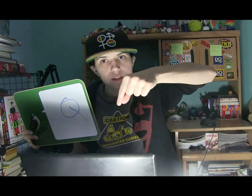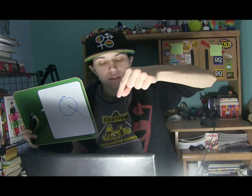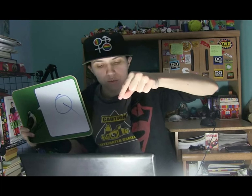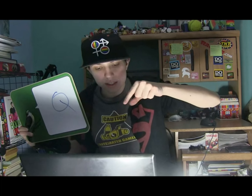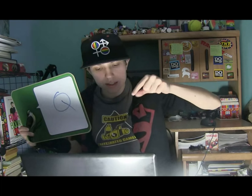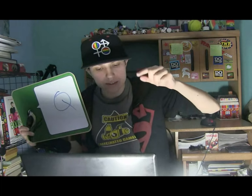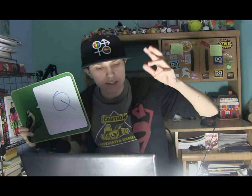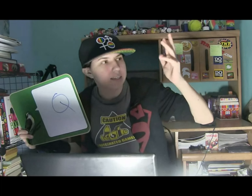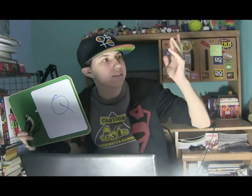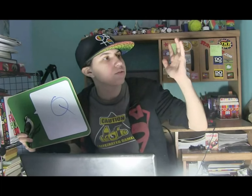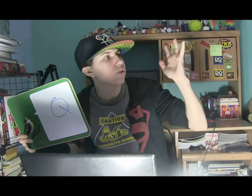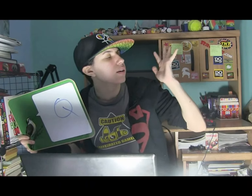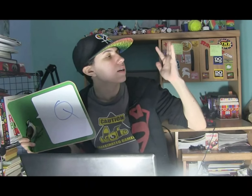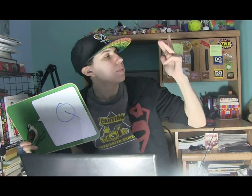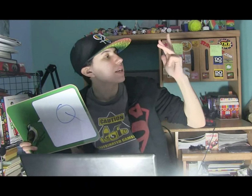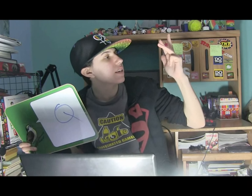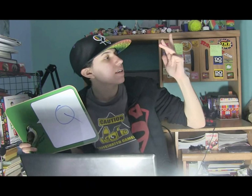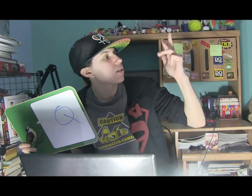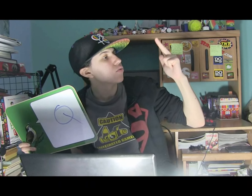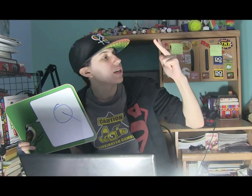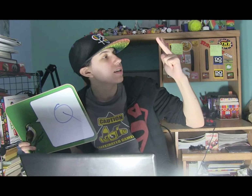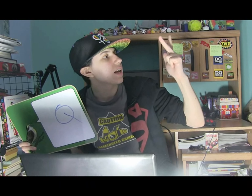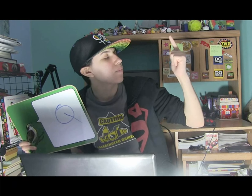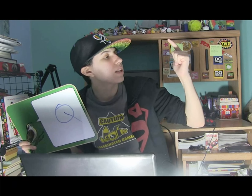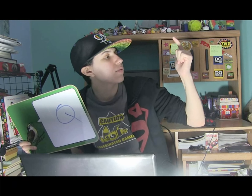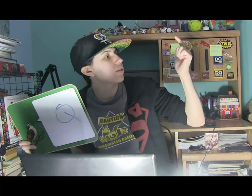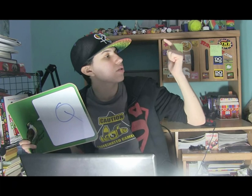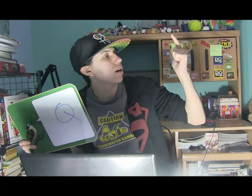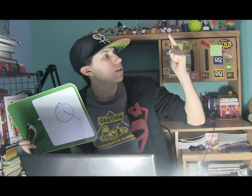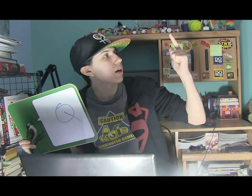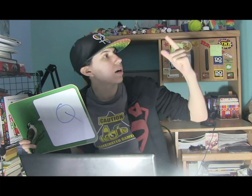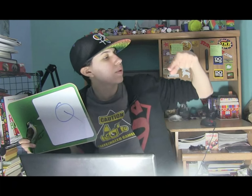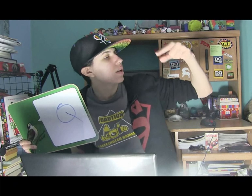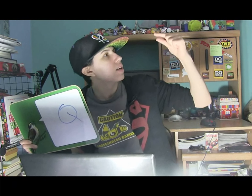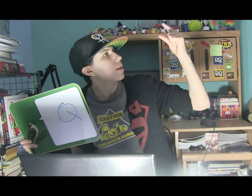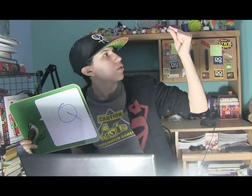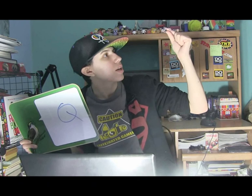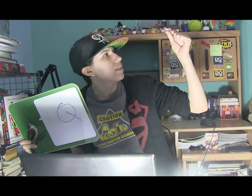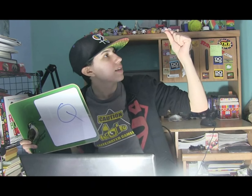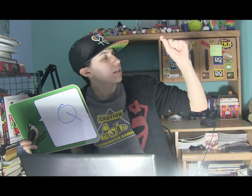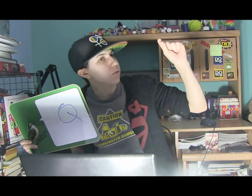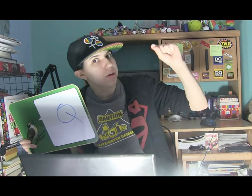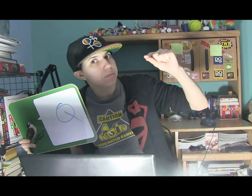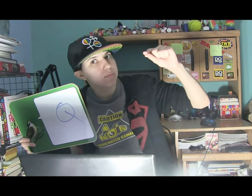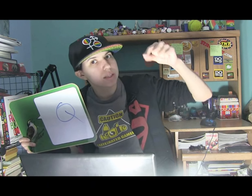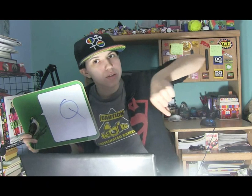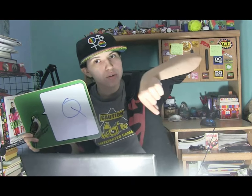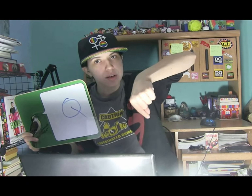So what it is that it's your pinky, ring, and middle finger on the palm, your index and your thumb come together, and